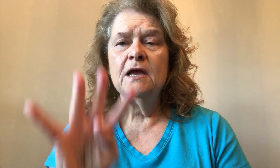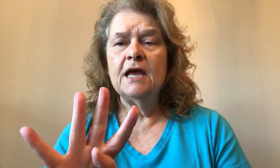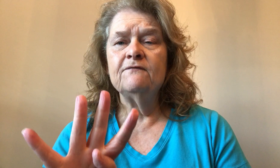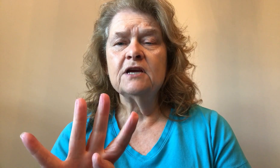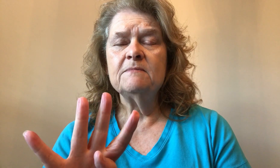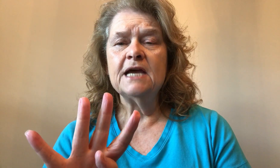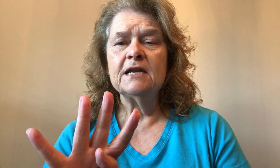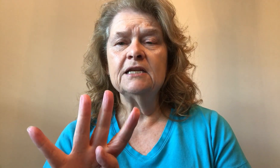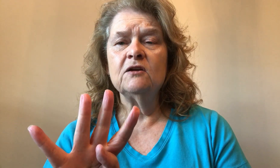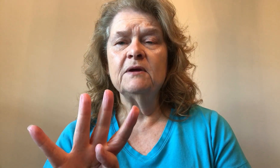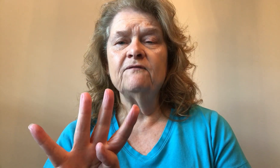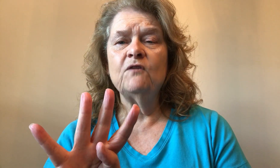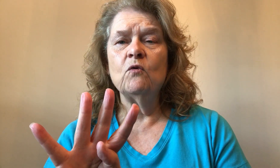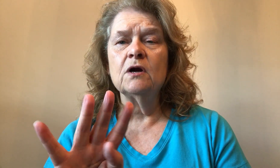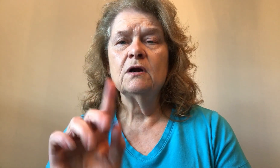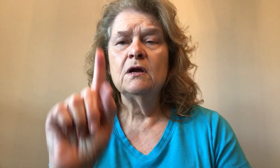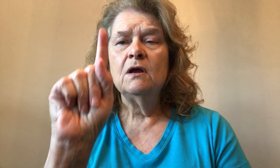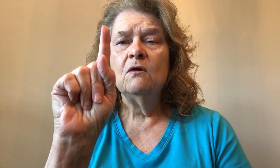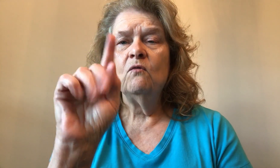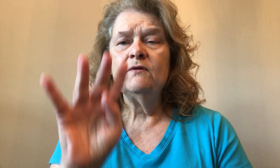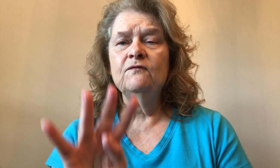and come down a little bit, 4. 1/4.